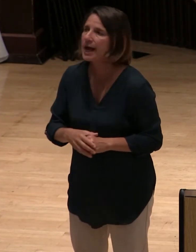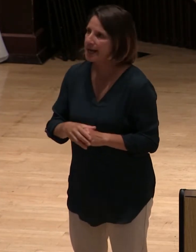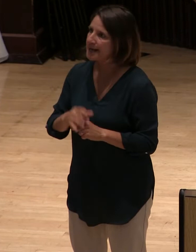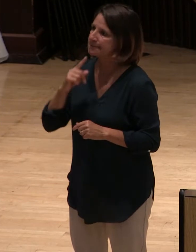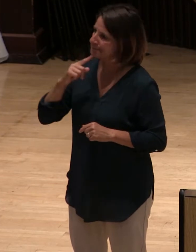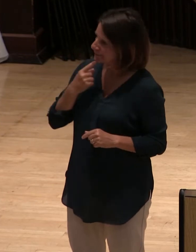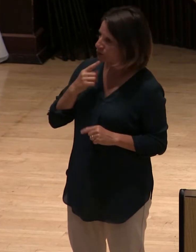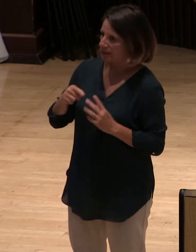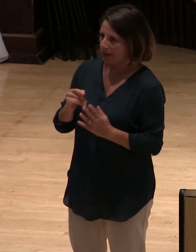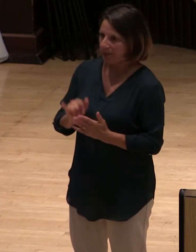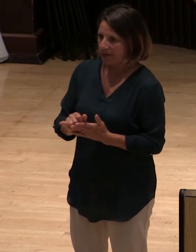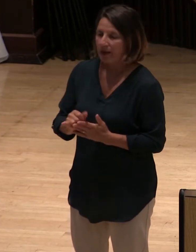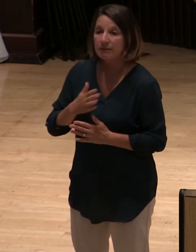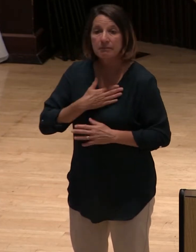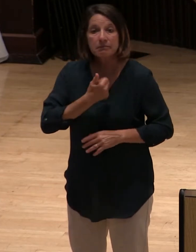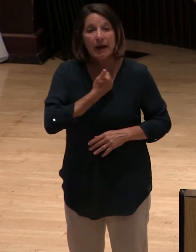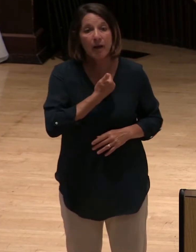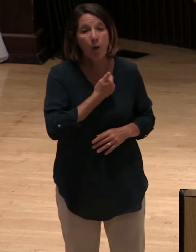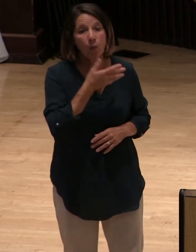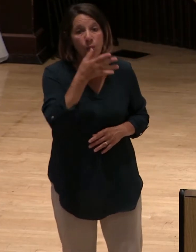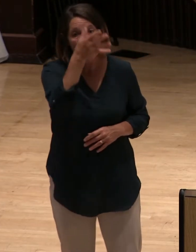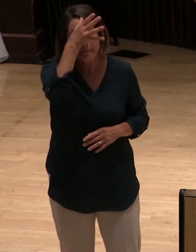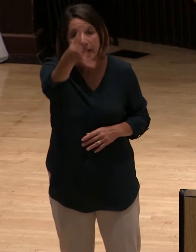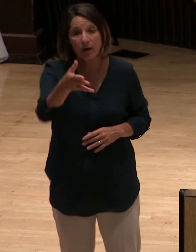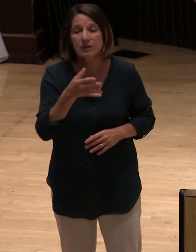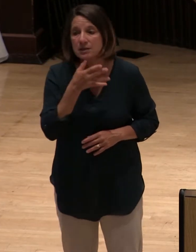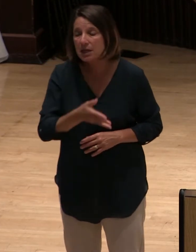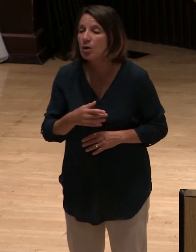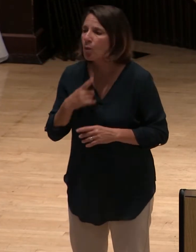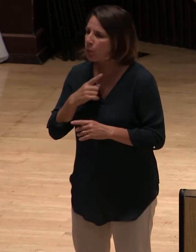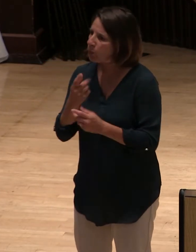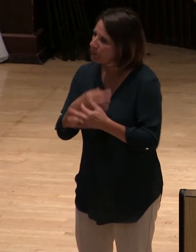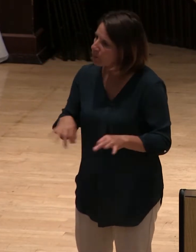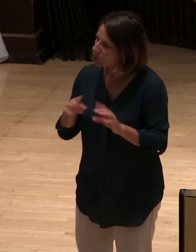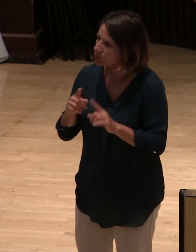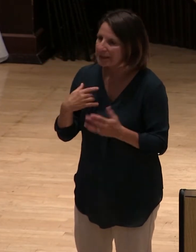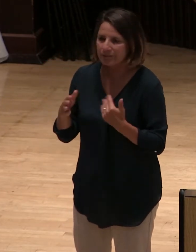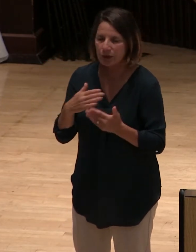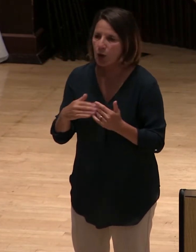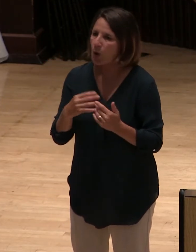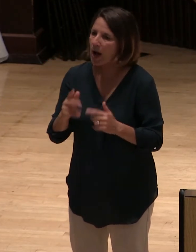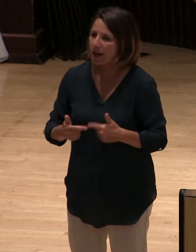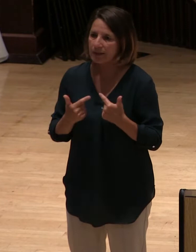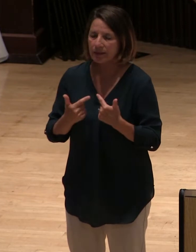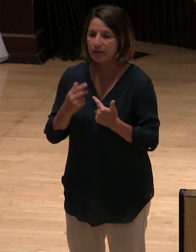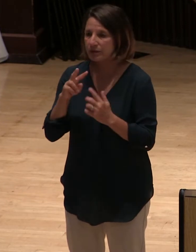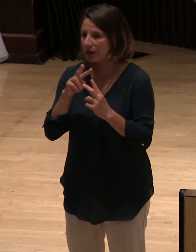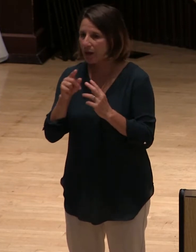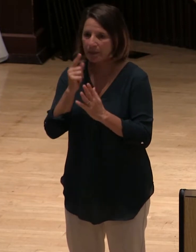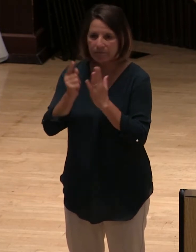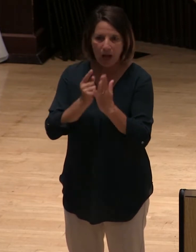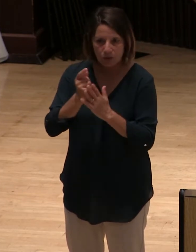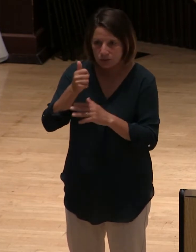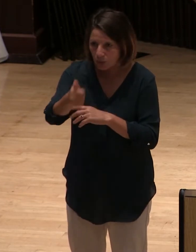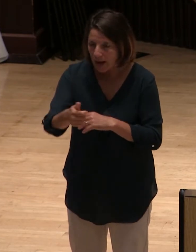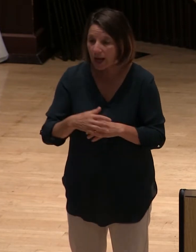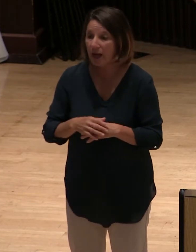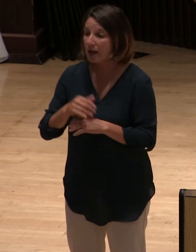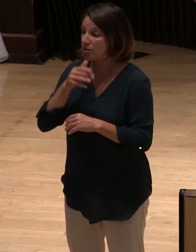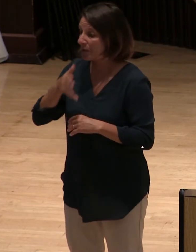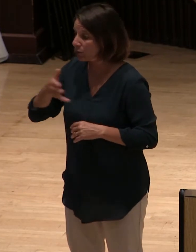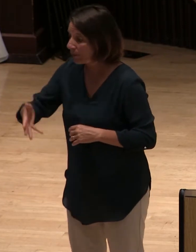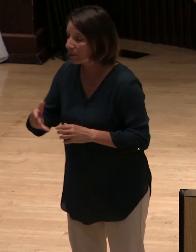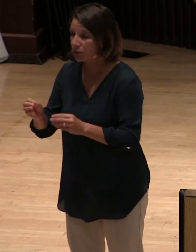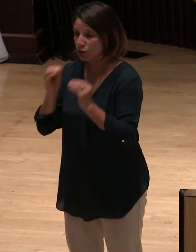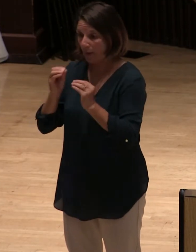My own grandparents were important to me, even though they lived a few hours away. My grandmother taught me to cook, to